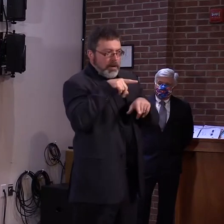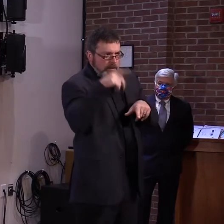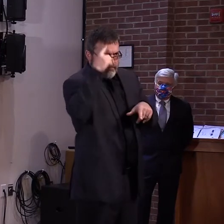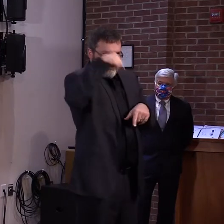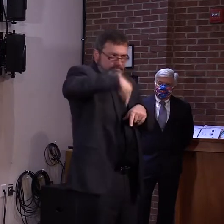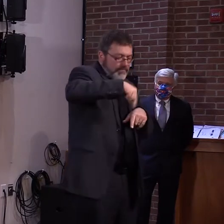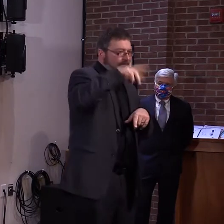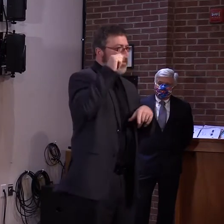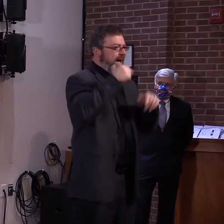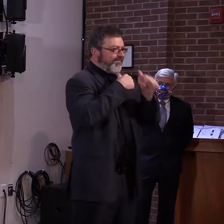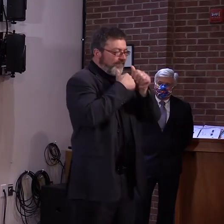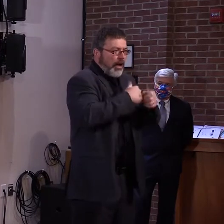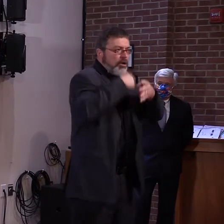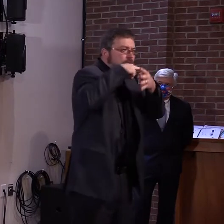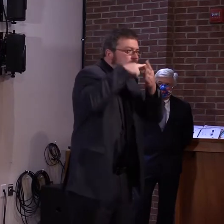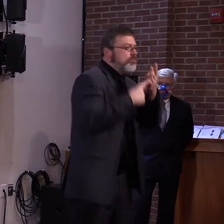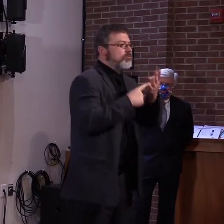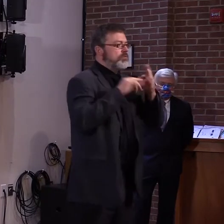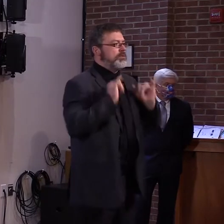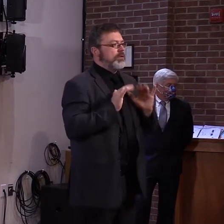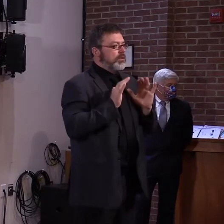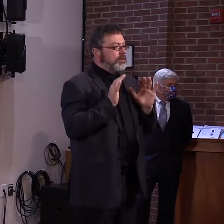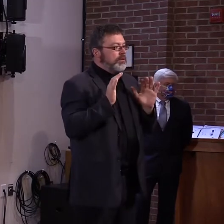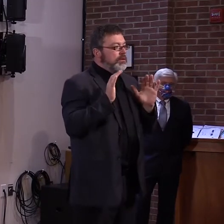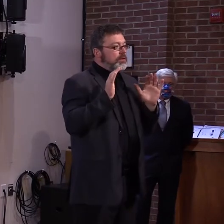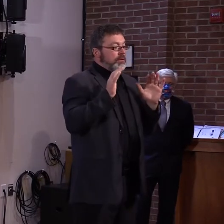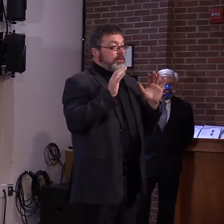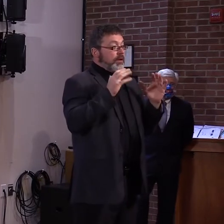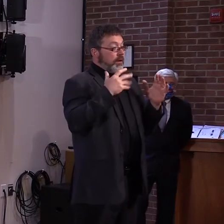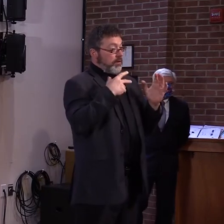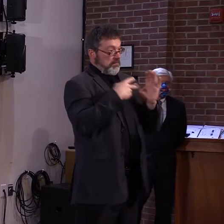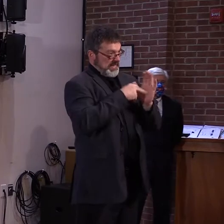declare victory. We have to remain vigilant. Council, hearing if